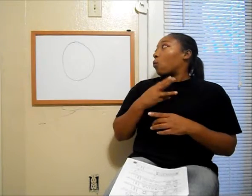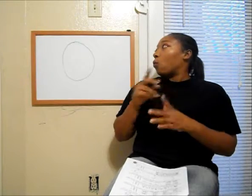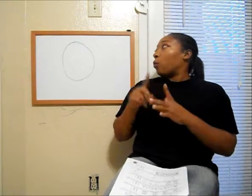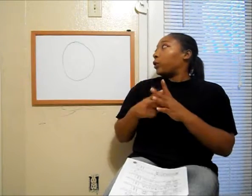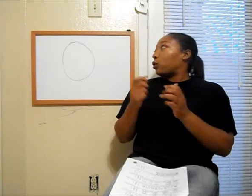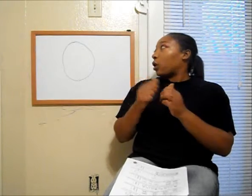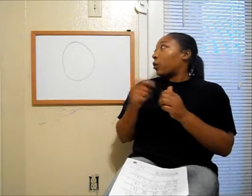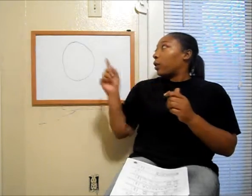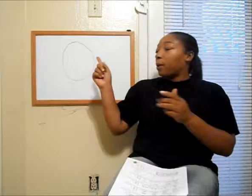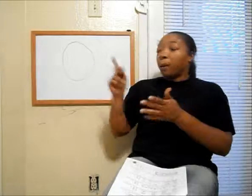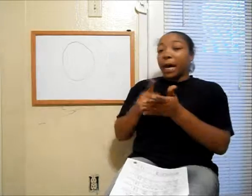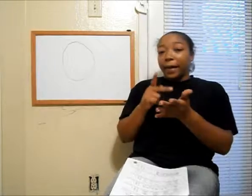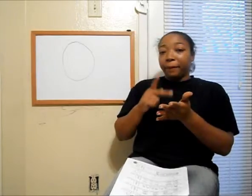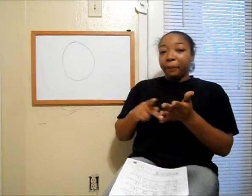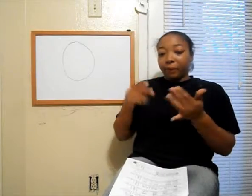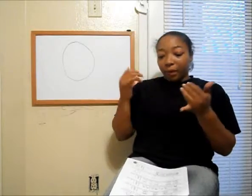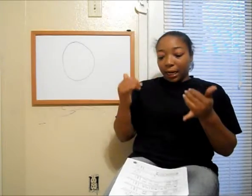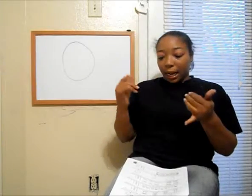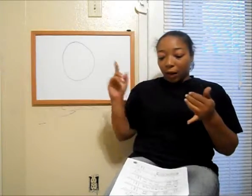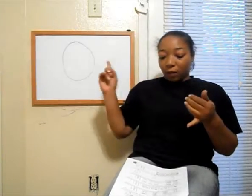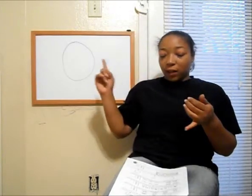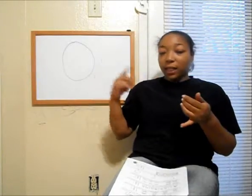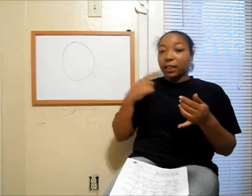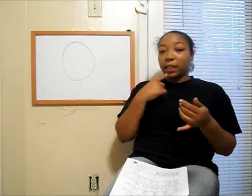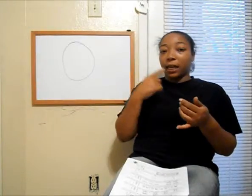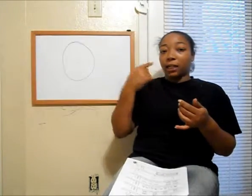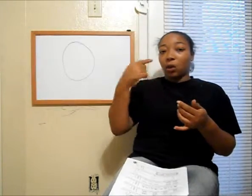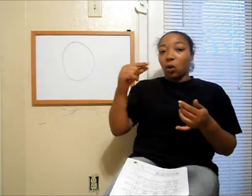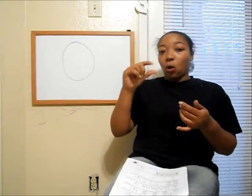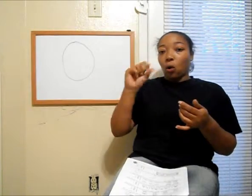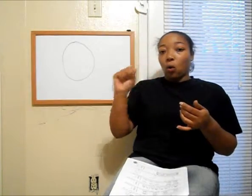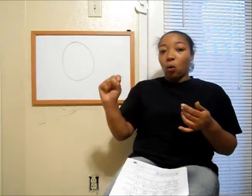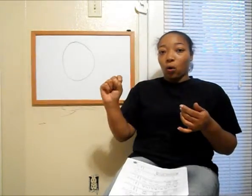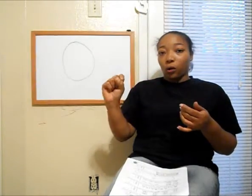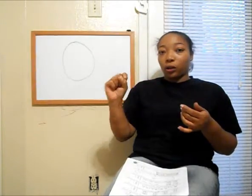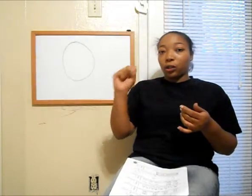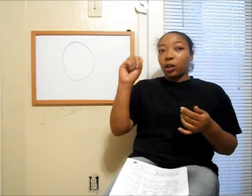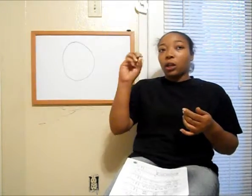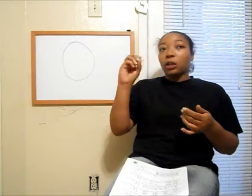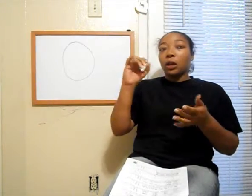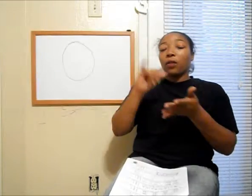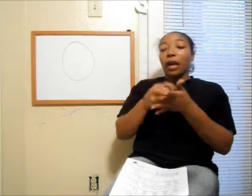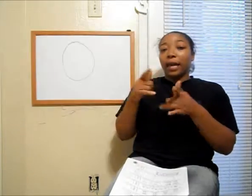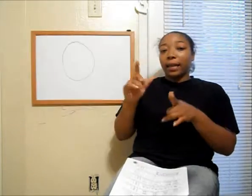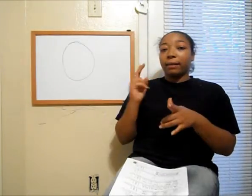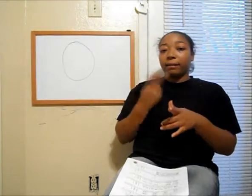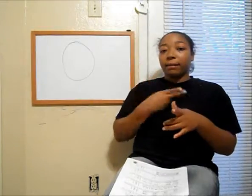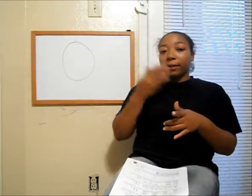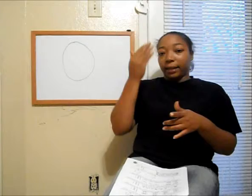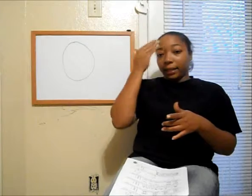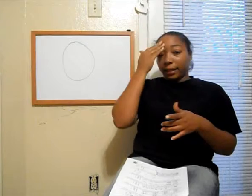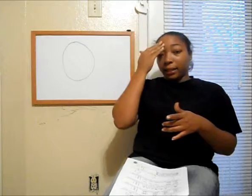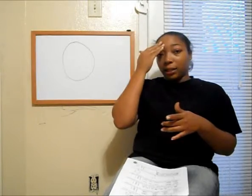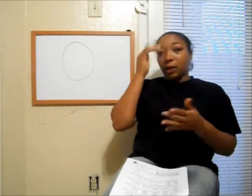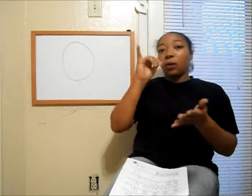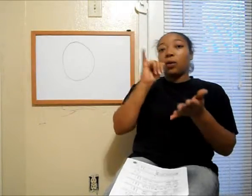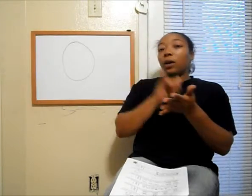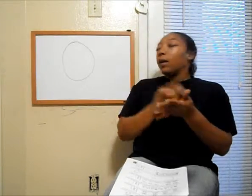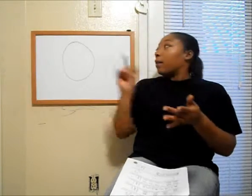We start with the pie. Now this says quarters, so that lets us know